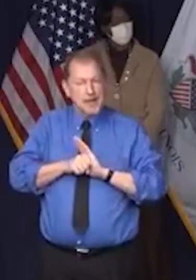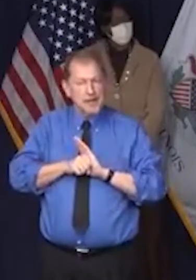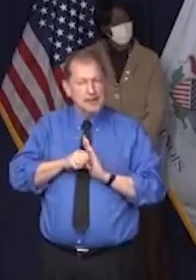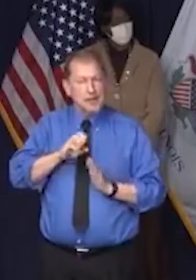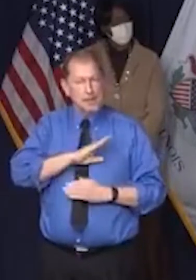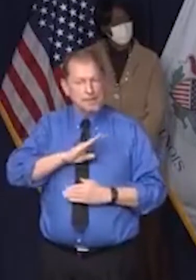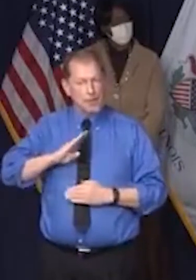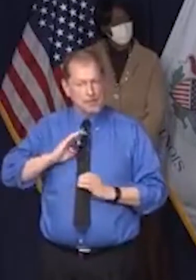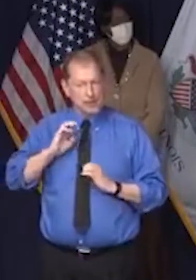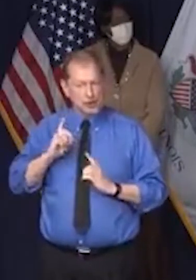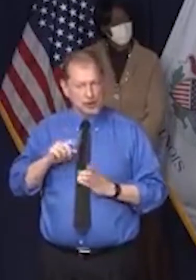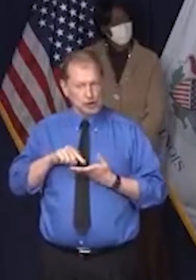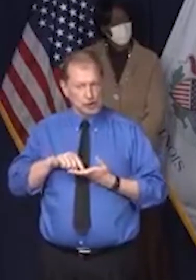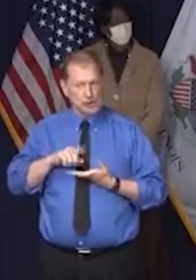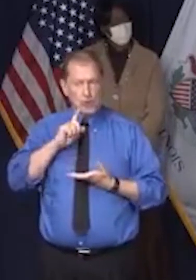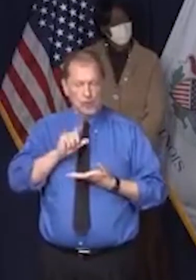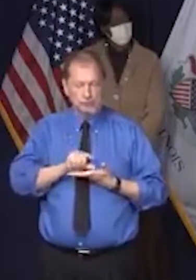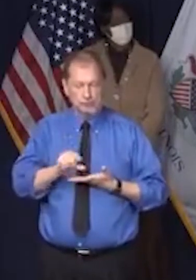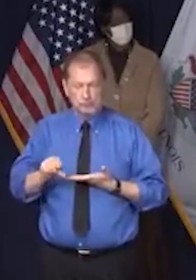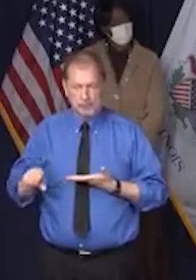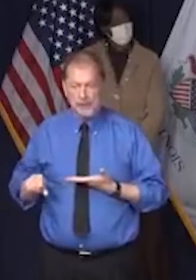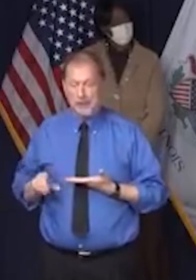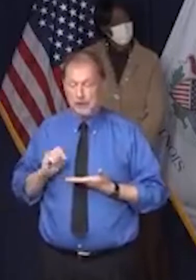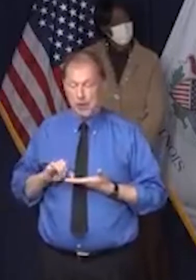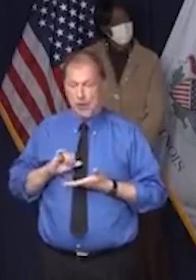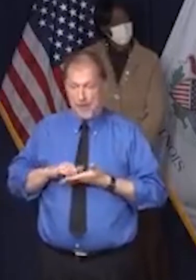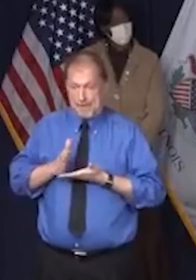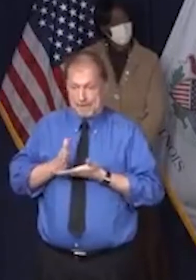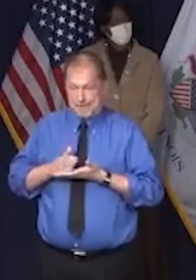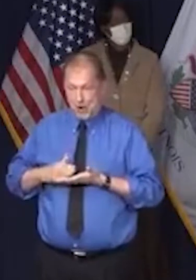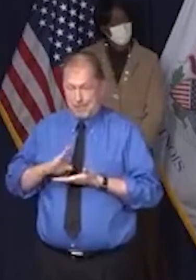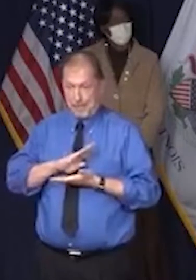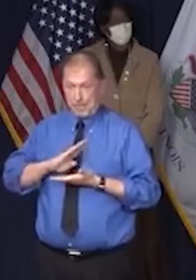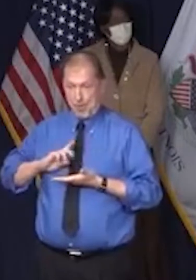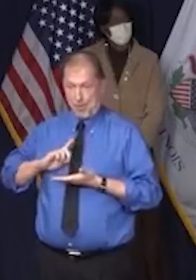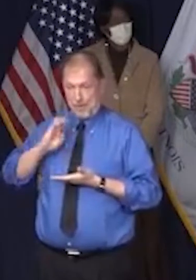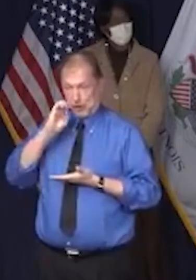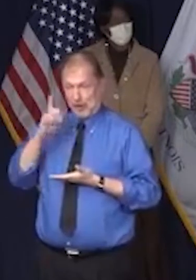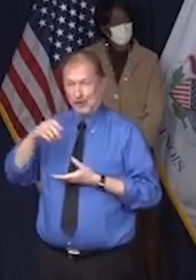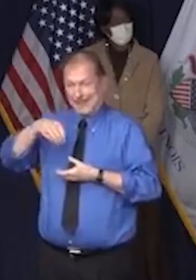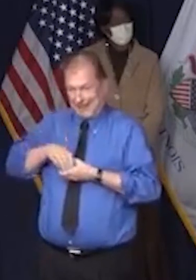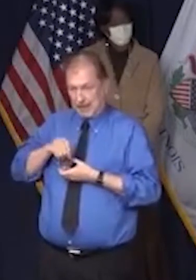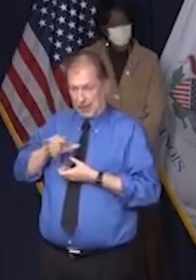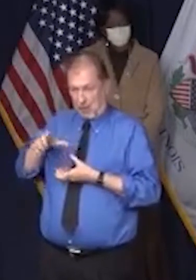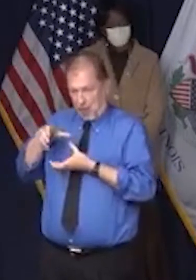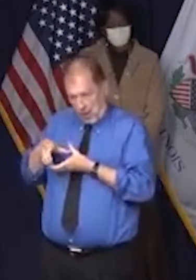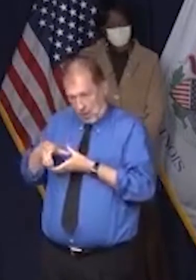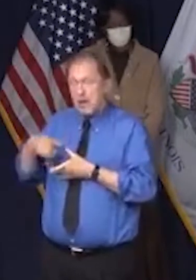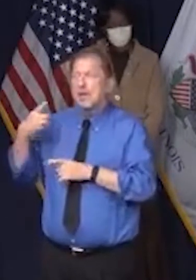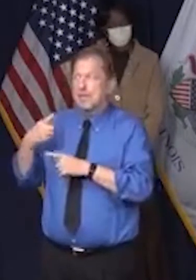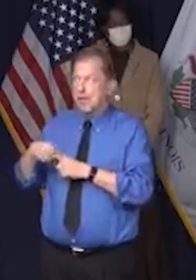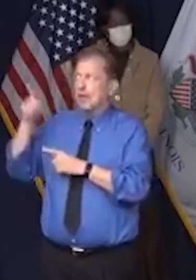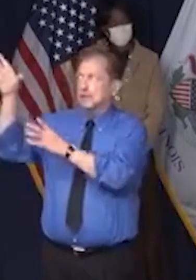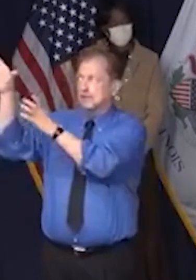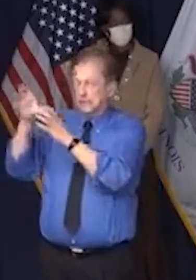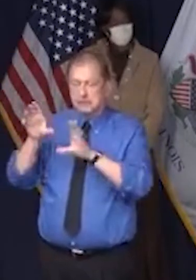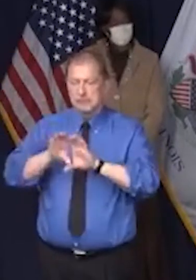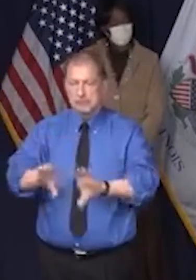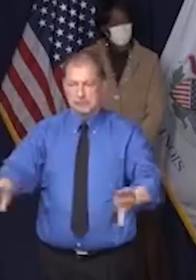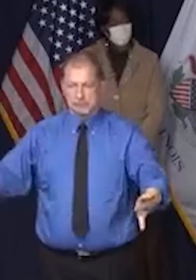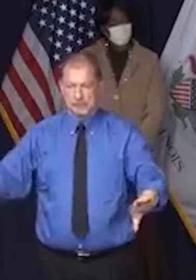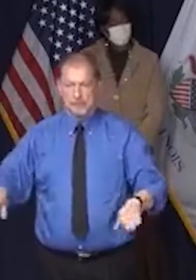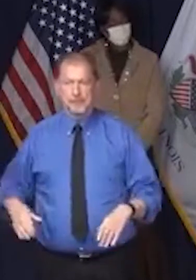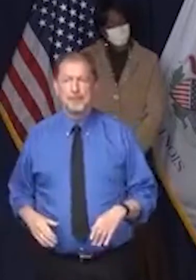those decisions will get made about ISB's portion of it based upon the needs of our school districts. We've had some questions